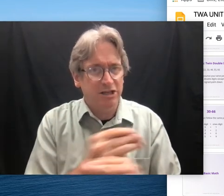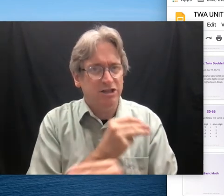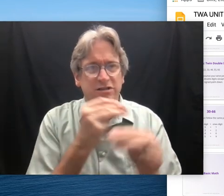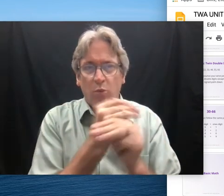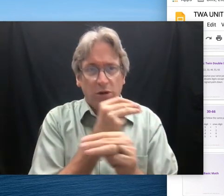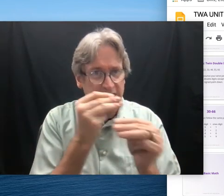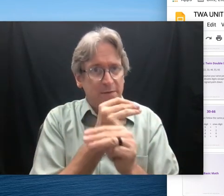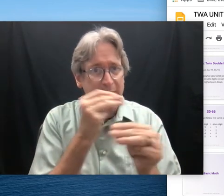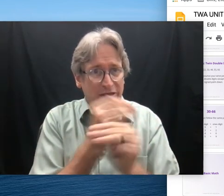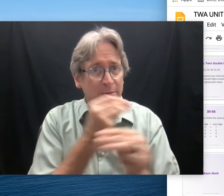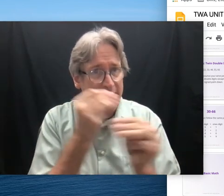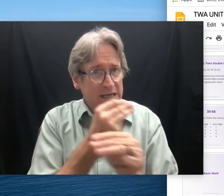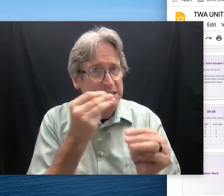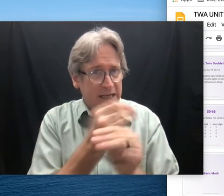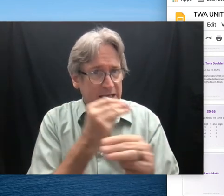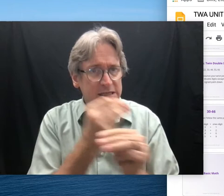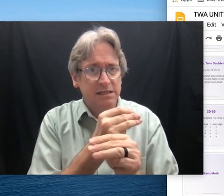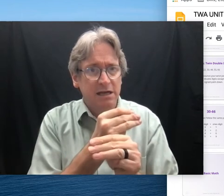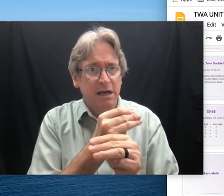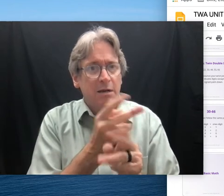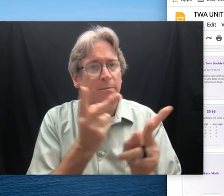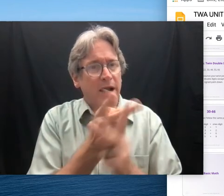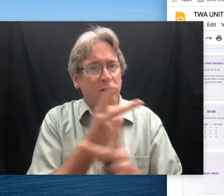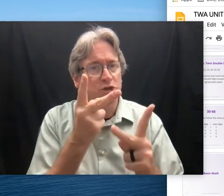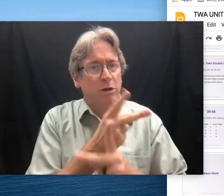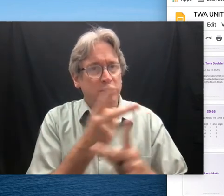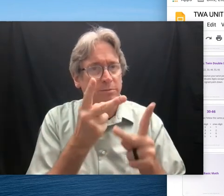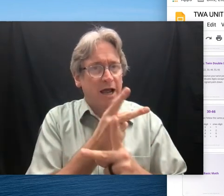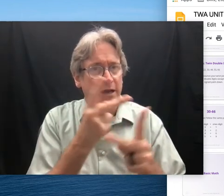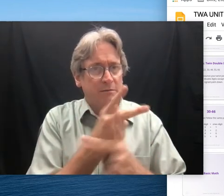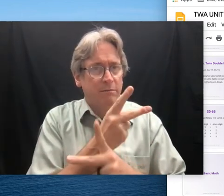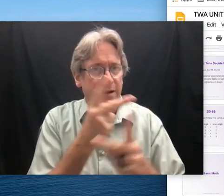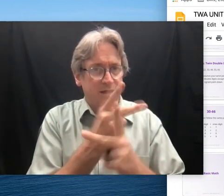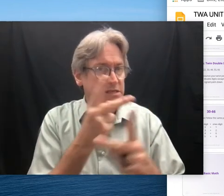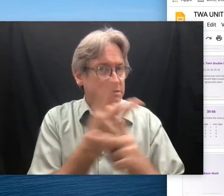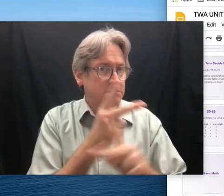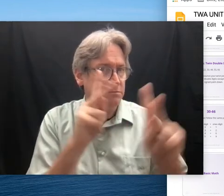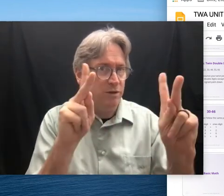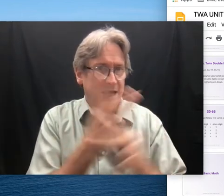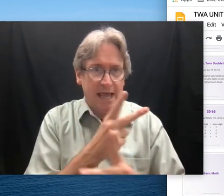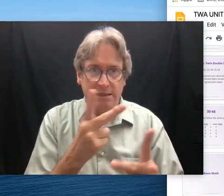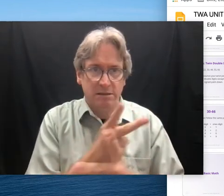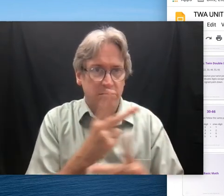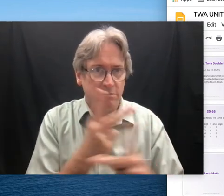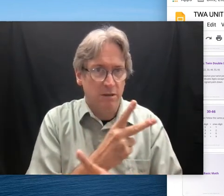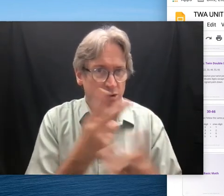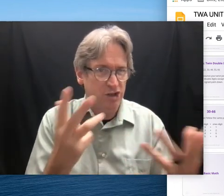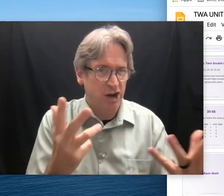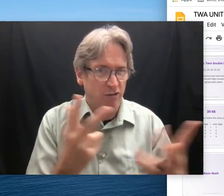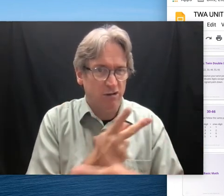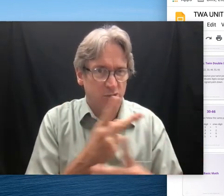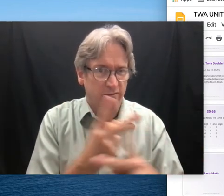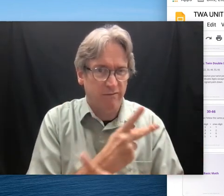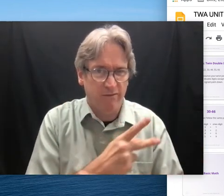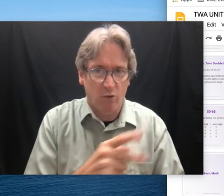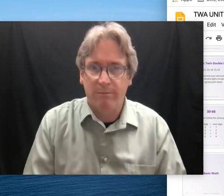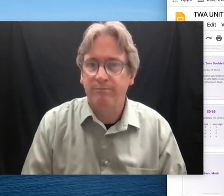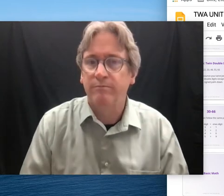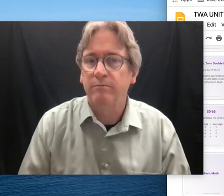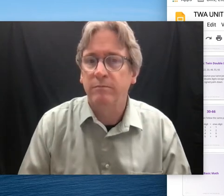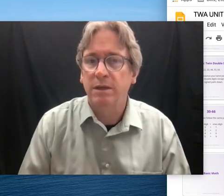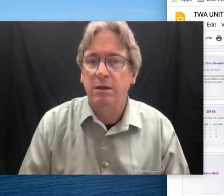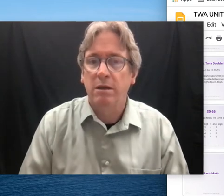I will sign mathematics like this, but I'll do multiply by this with the K's, the most general sort of